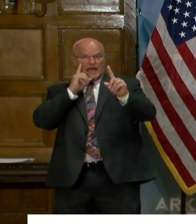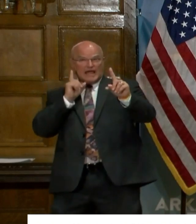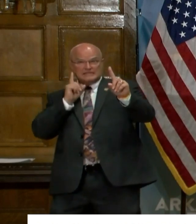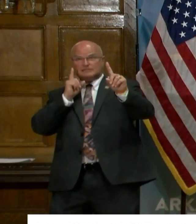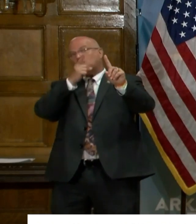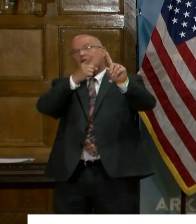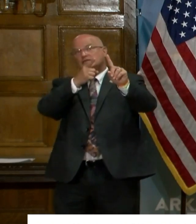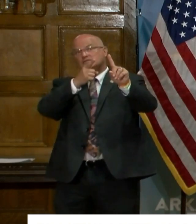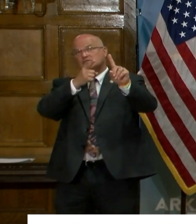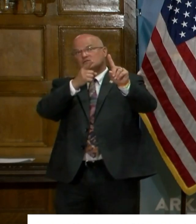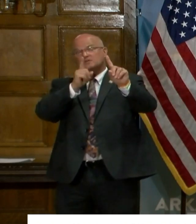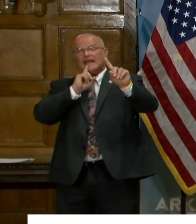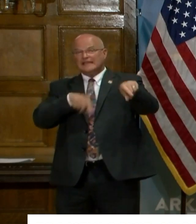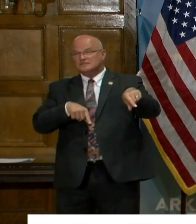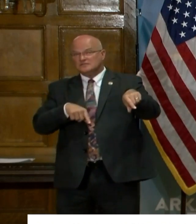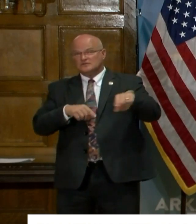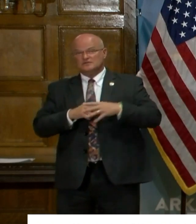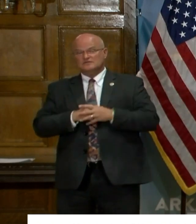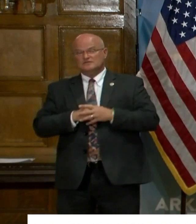aspirational.